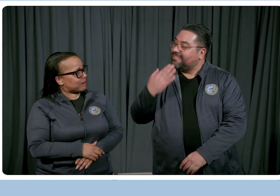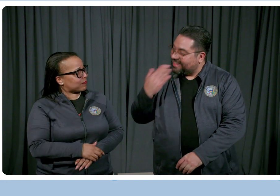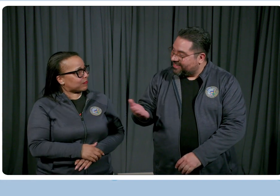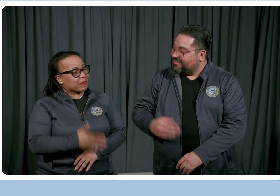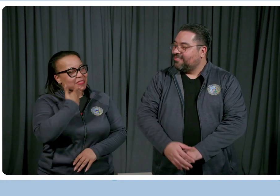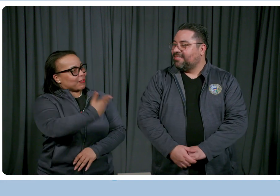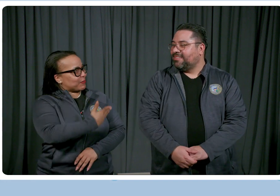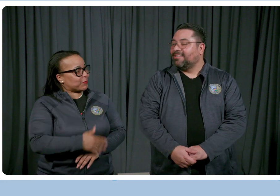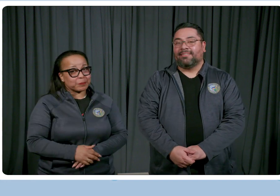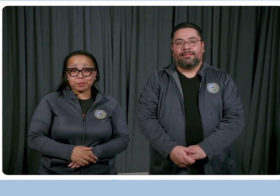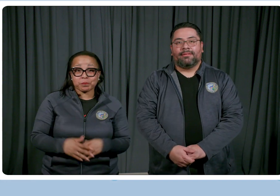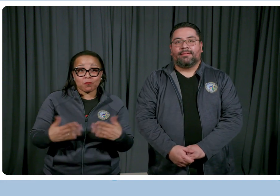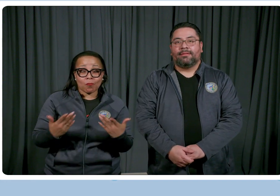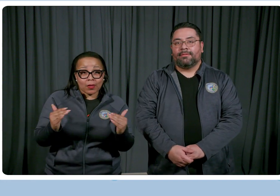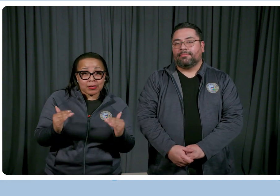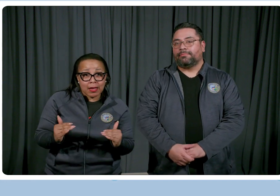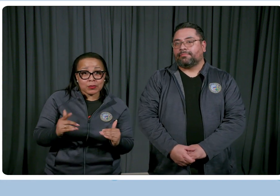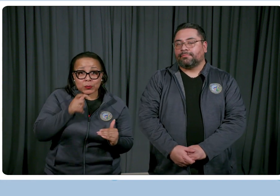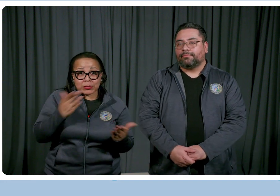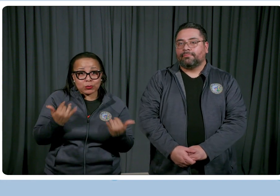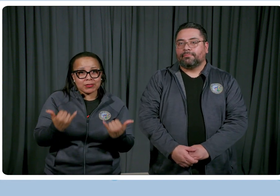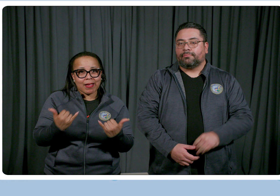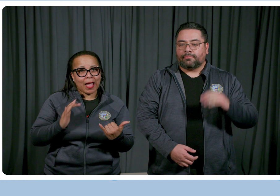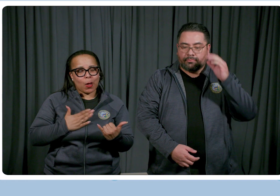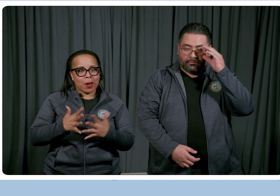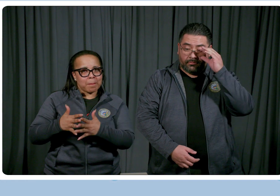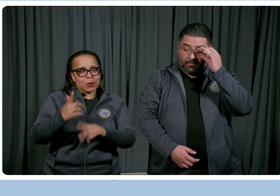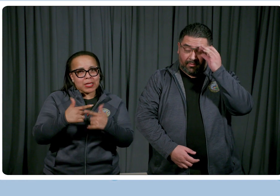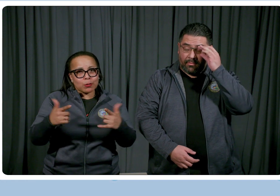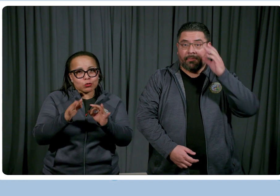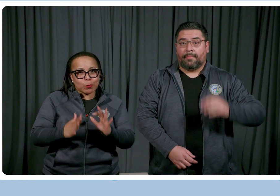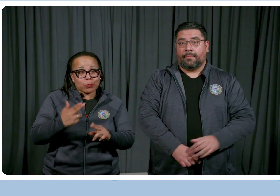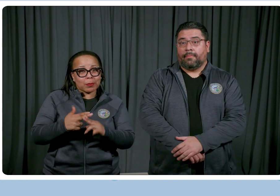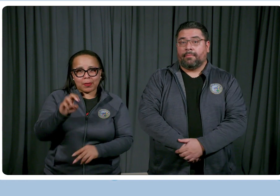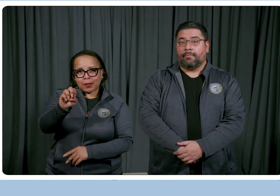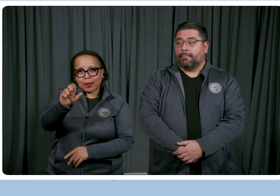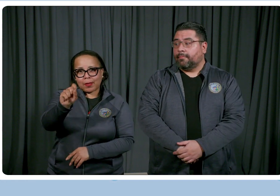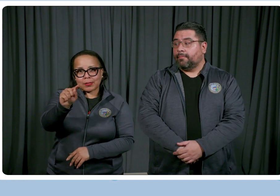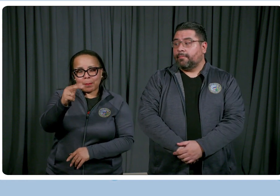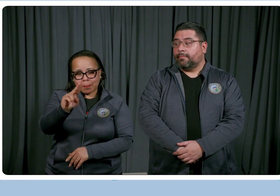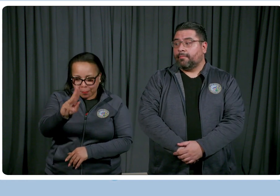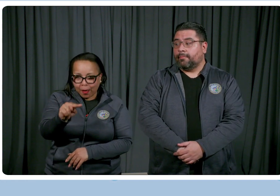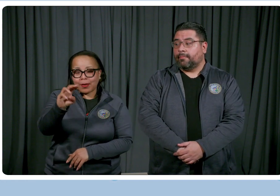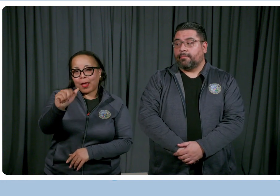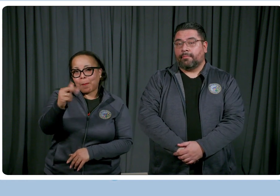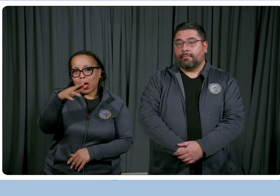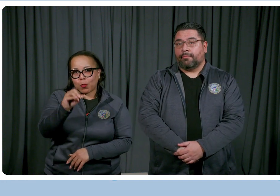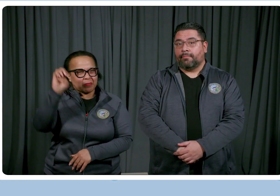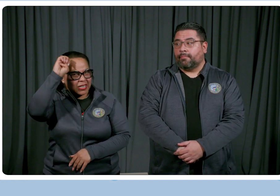you. Thank you. Our next guest who is here with us today is our American Sign Language interpreter, Esteban